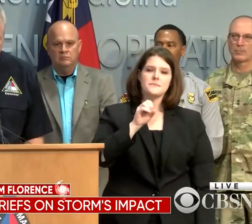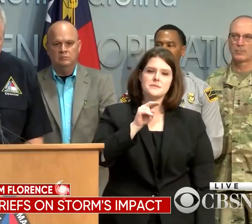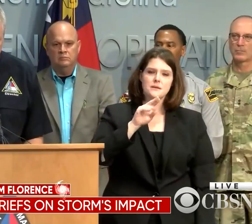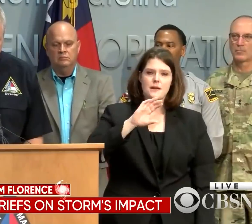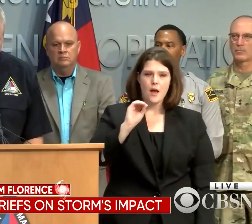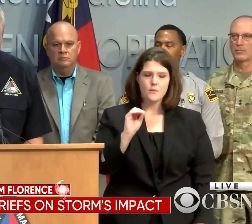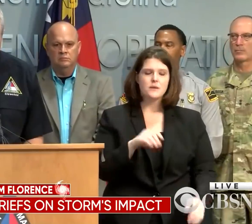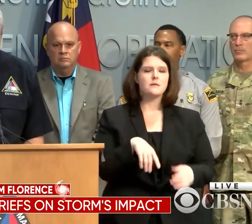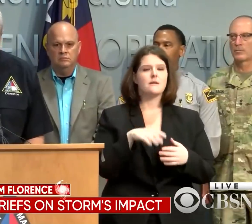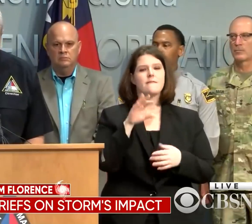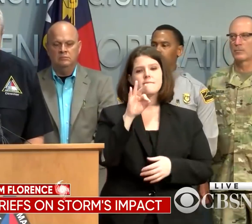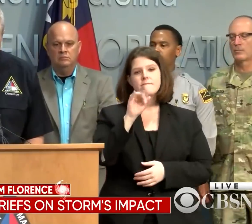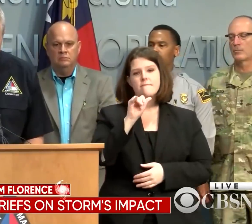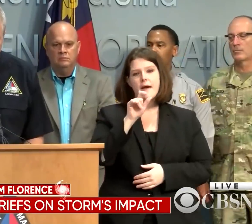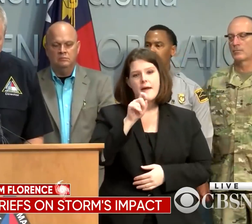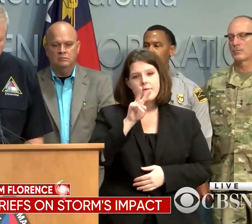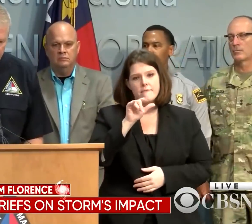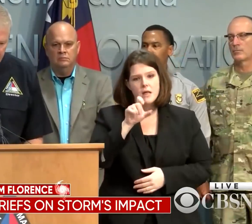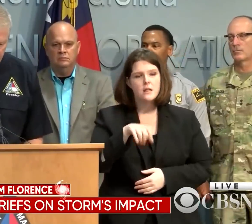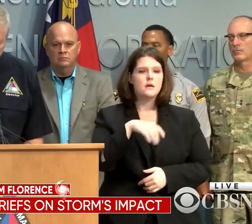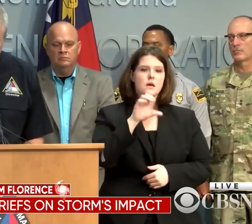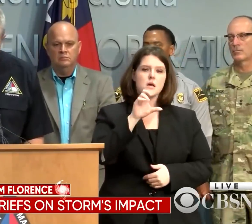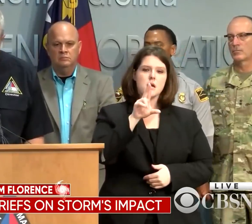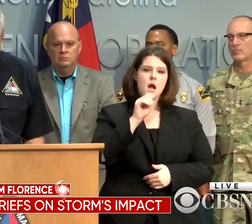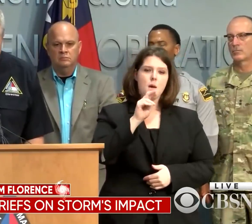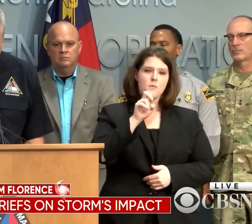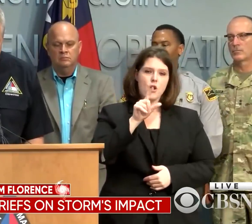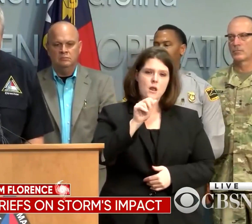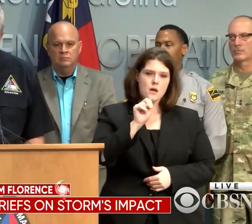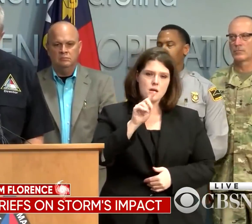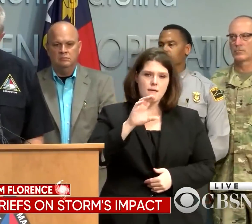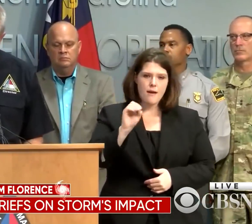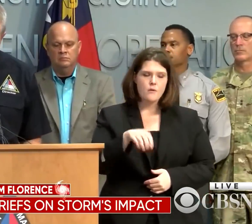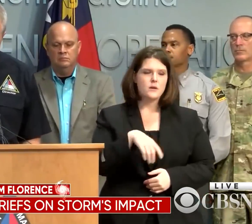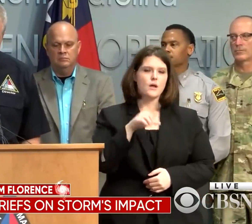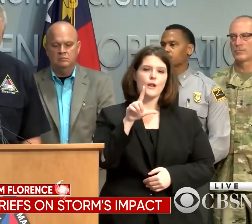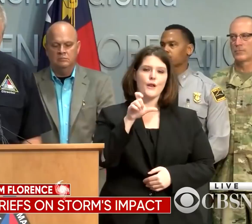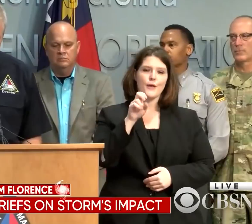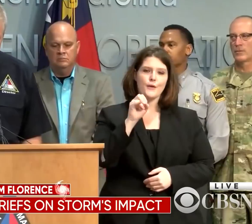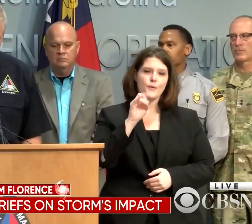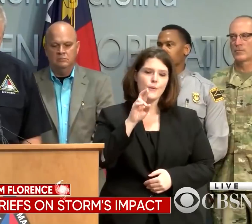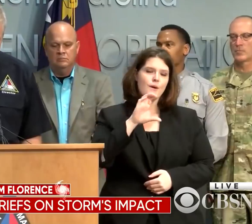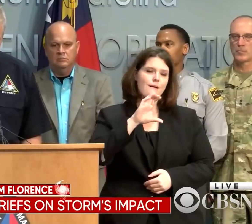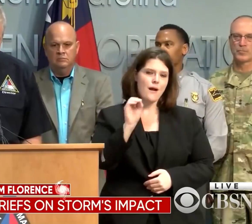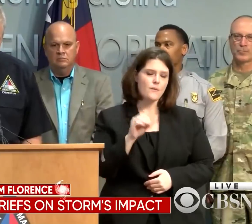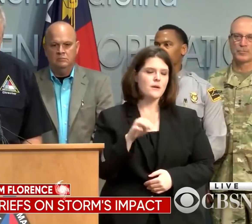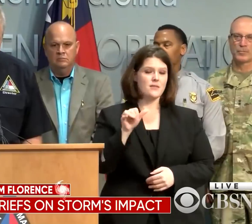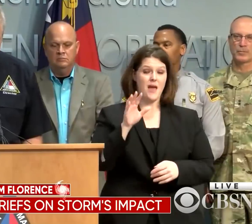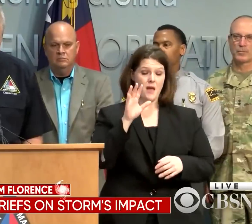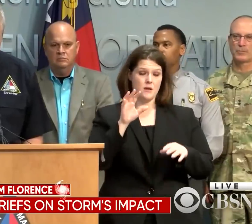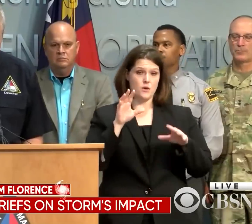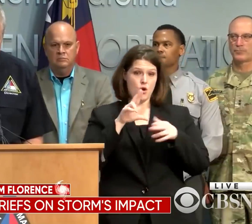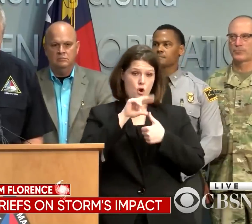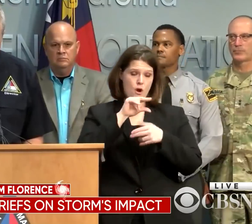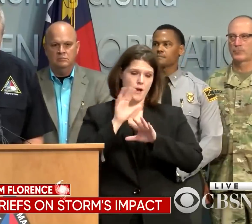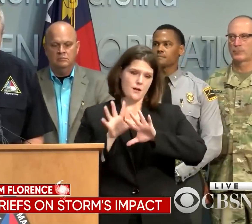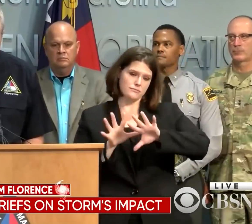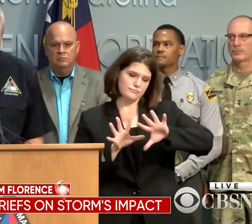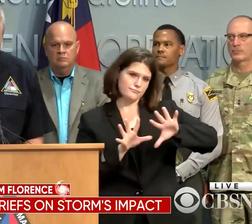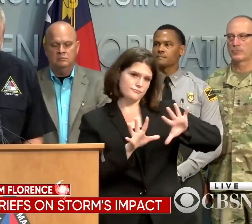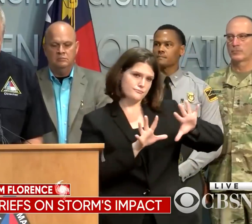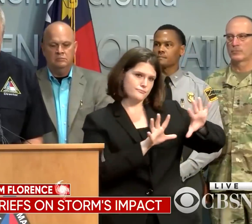and Cumberland County. We're looking at Lenoir County. As the storm moves west and it drops